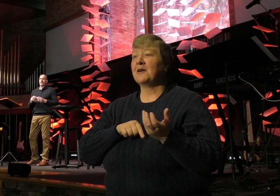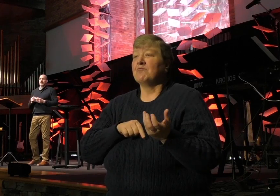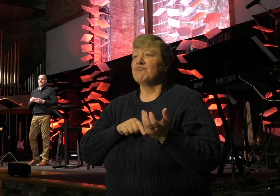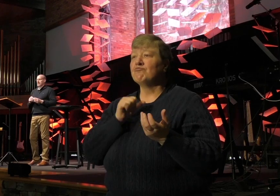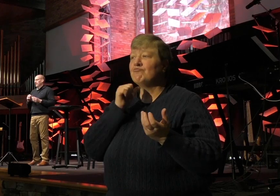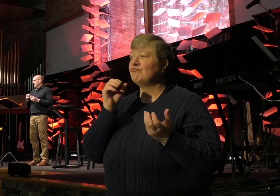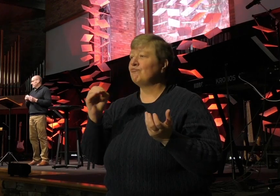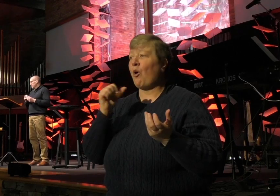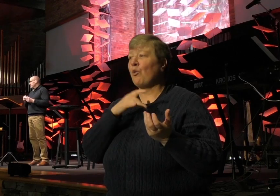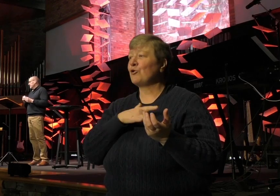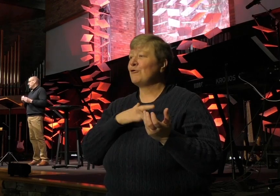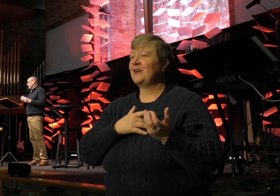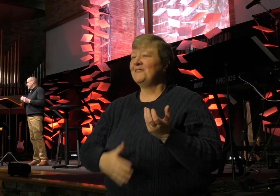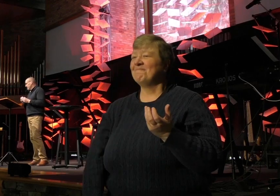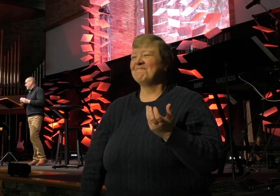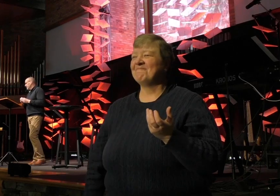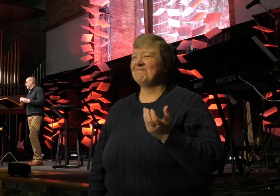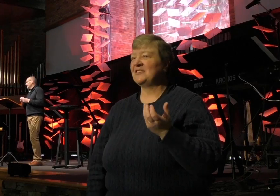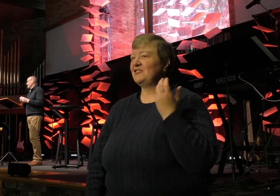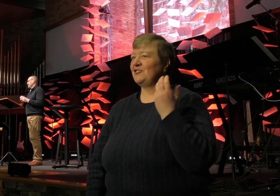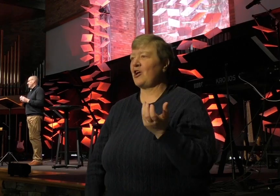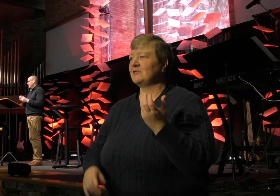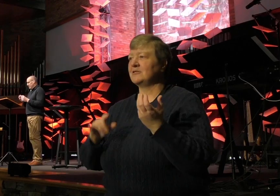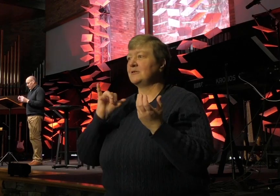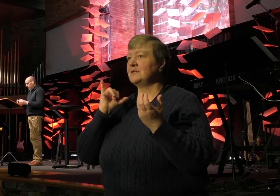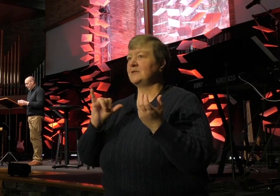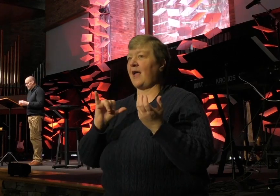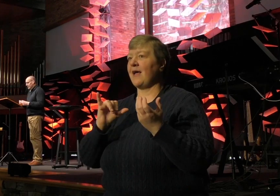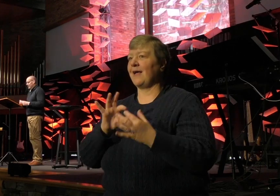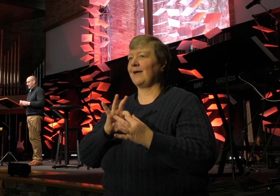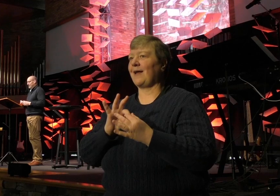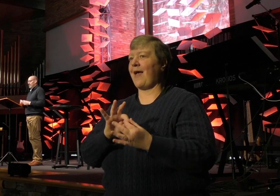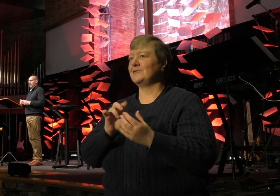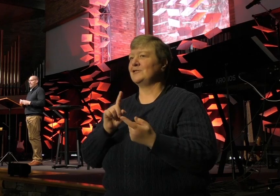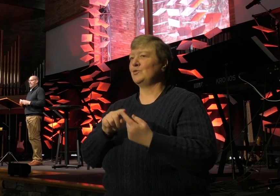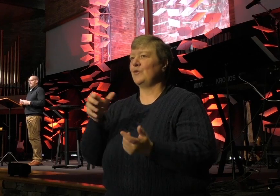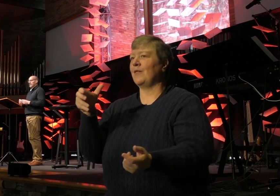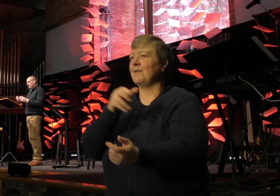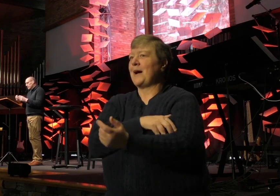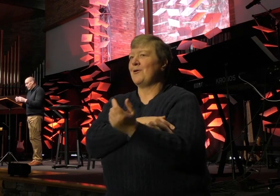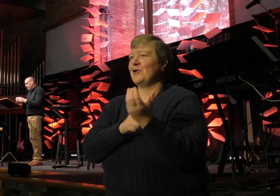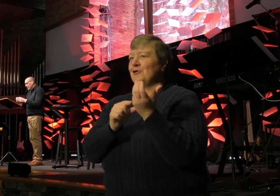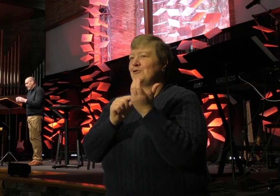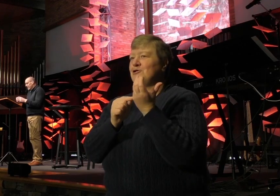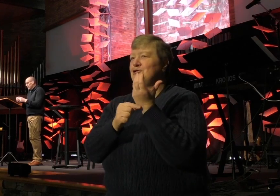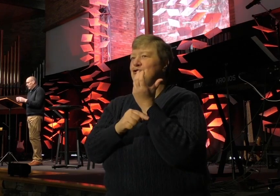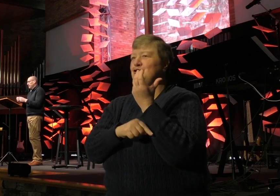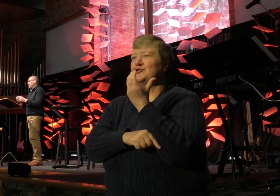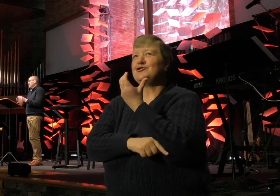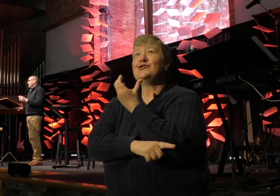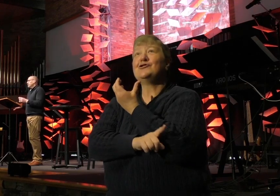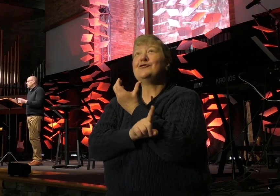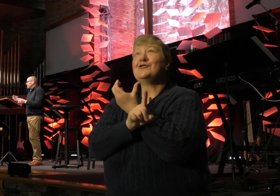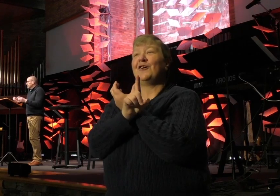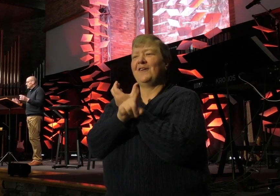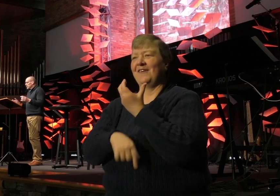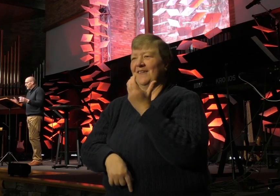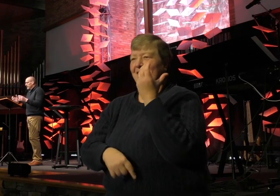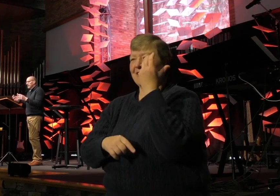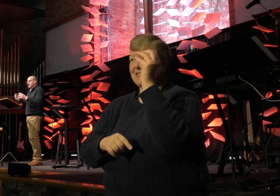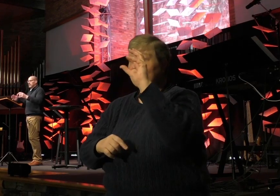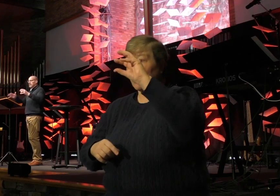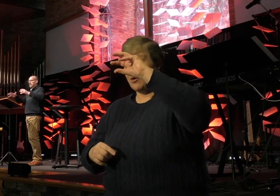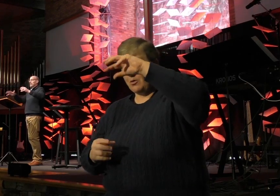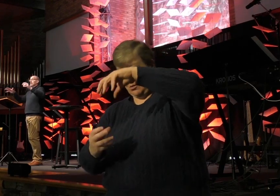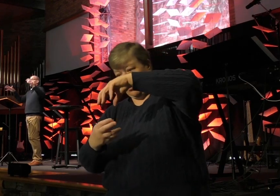worry, just needs to stay connected to the power source. There is a thread on every bulb to be screwed in